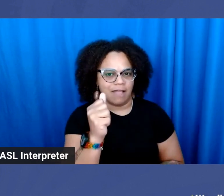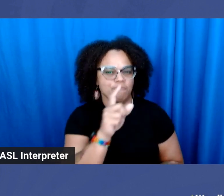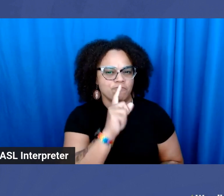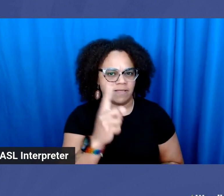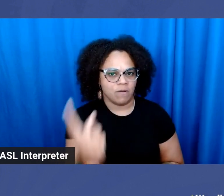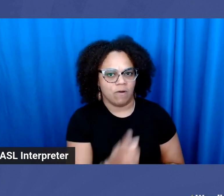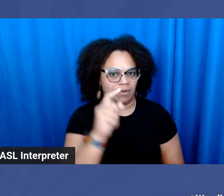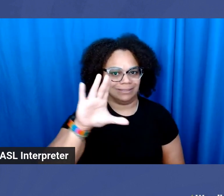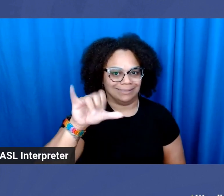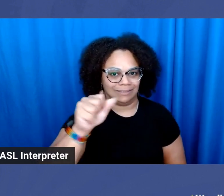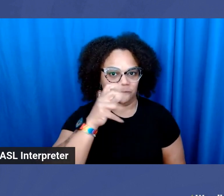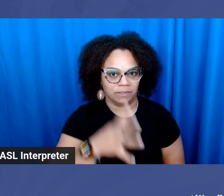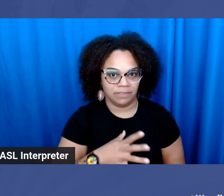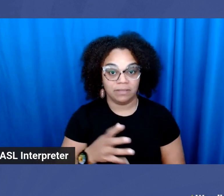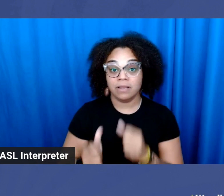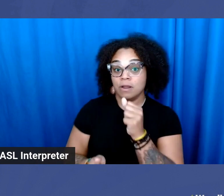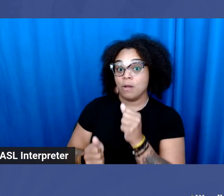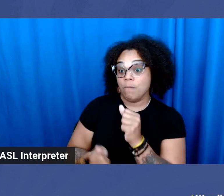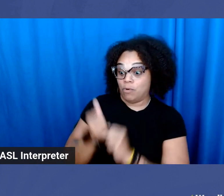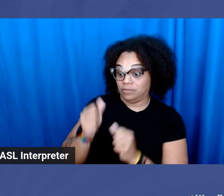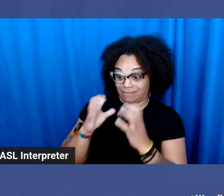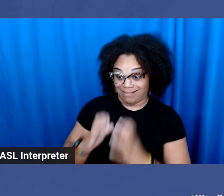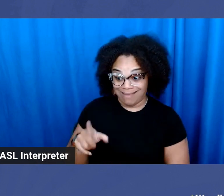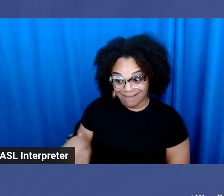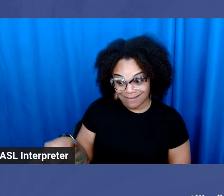vast majority of the clients were men.